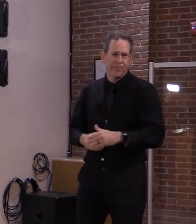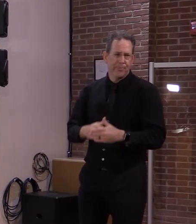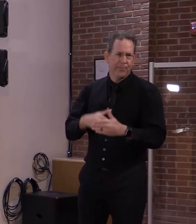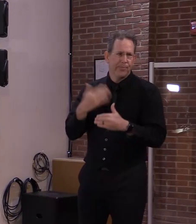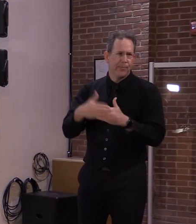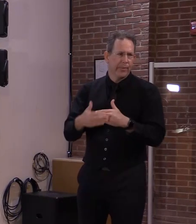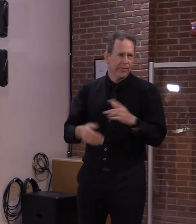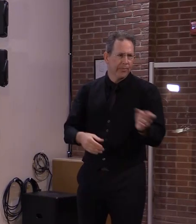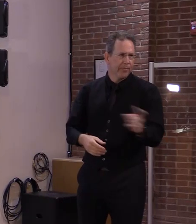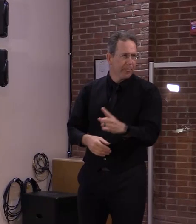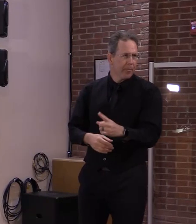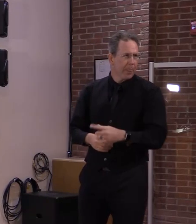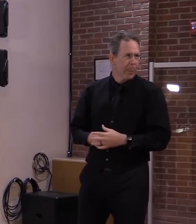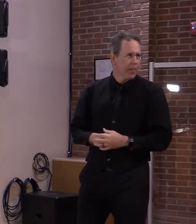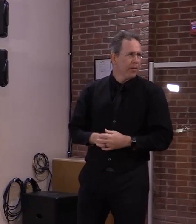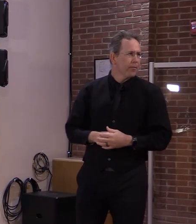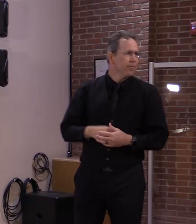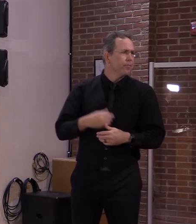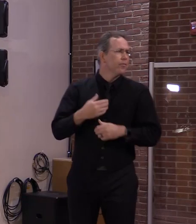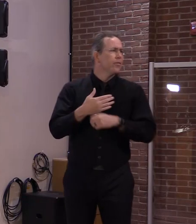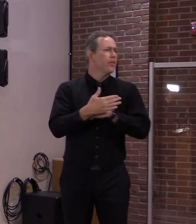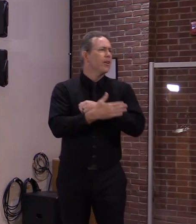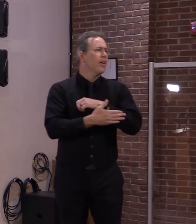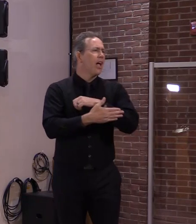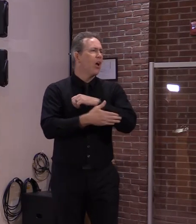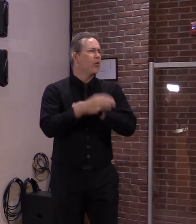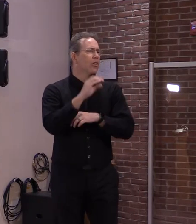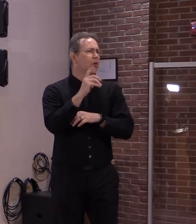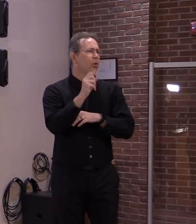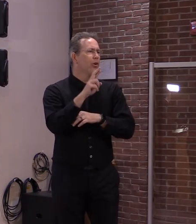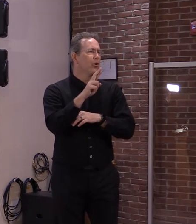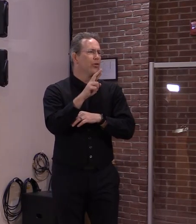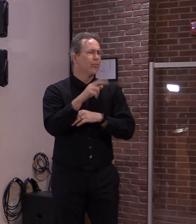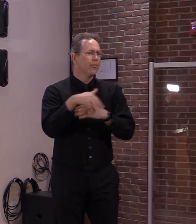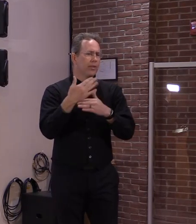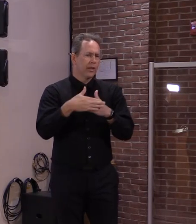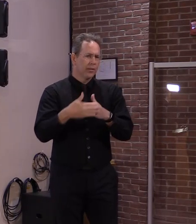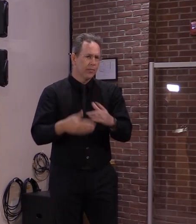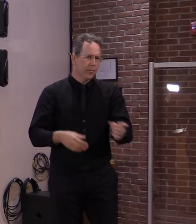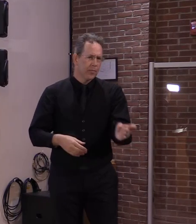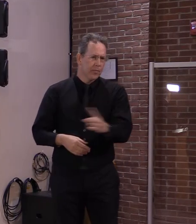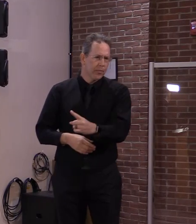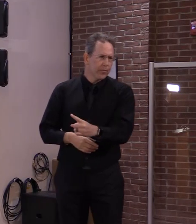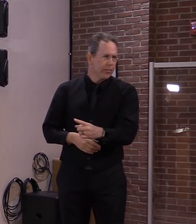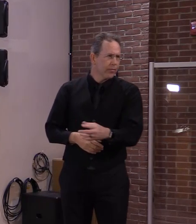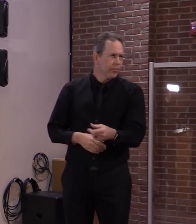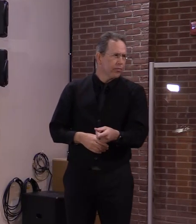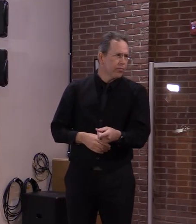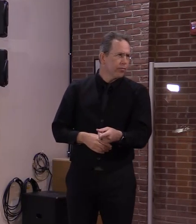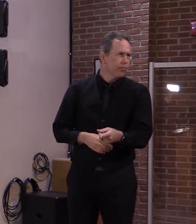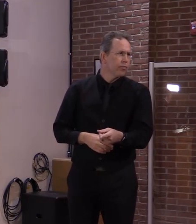Good afternoon, Governor. Following up on Mike's question there,